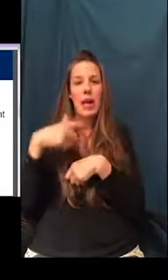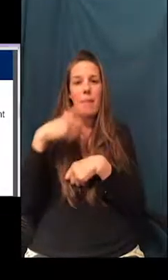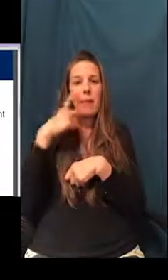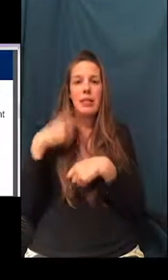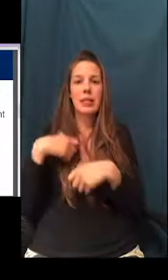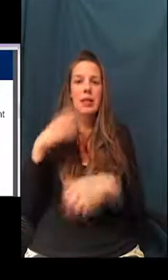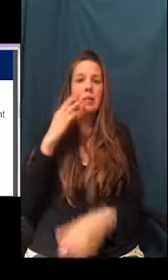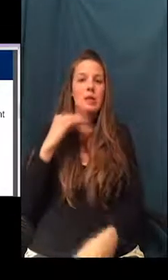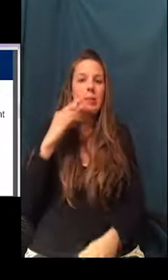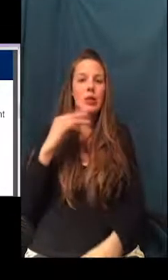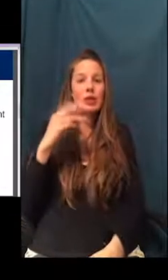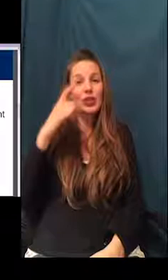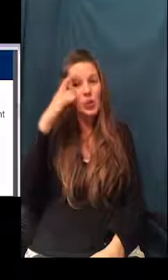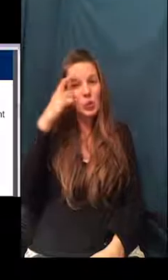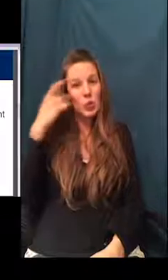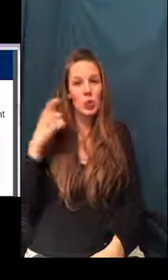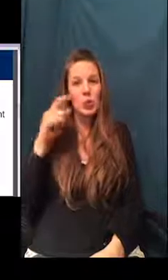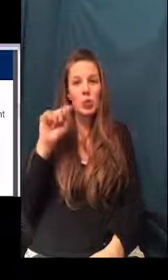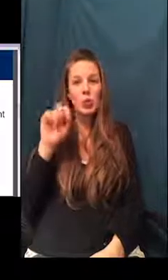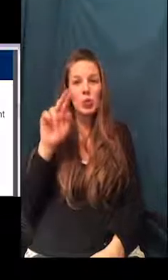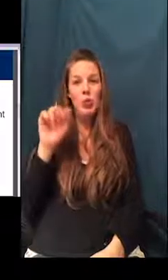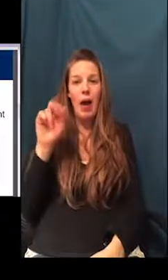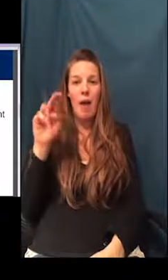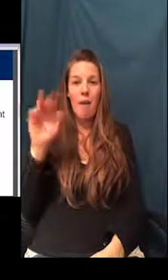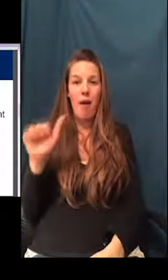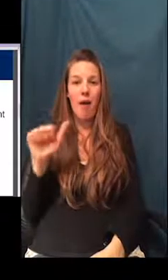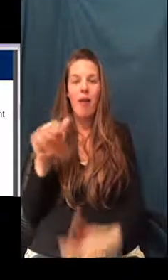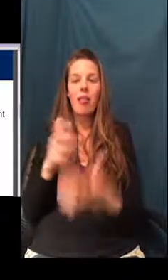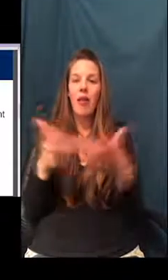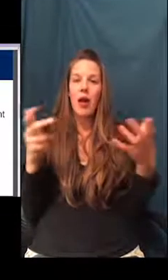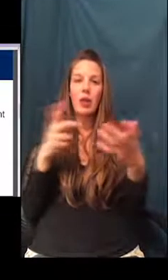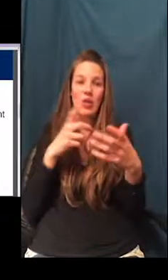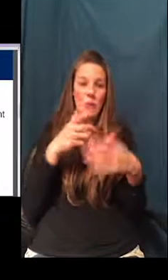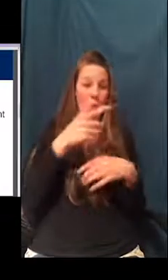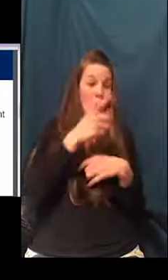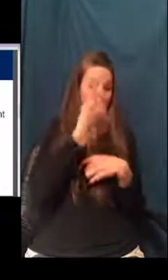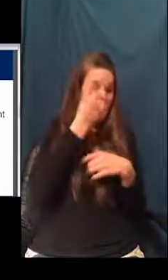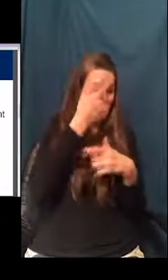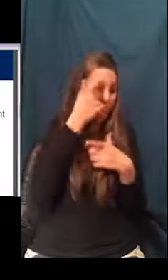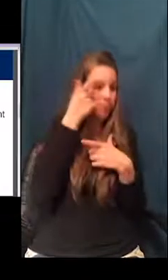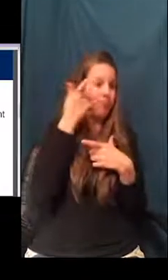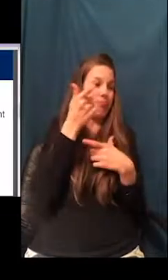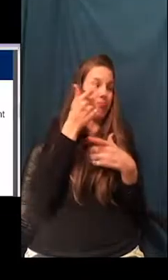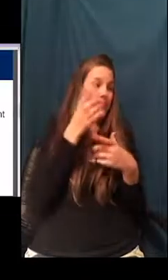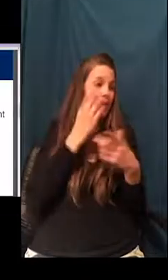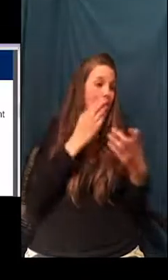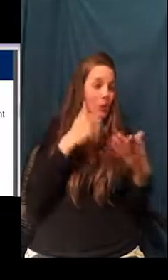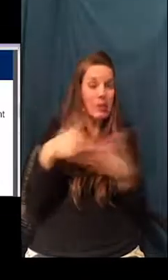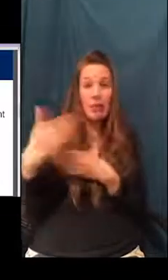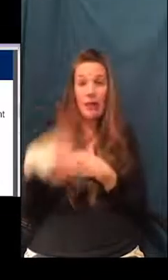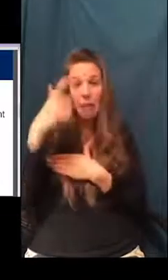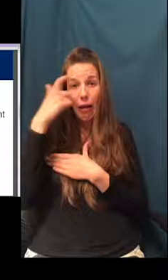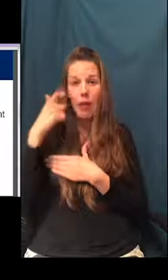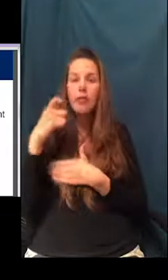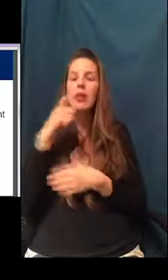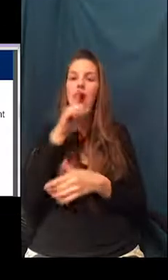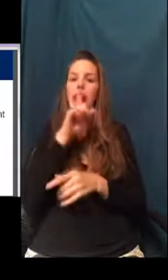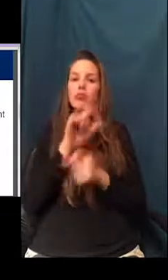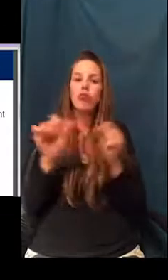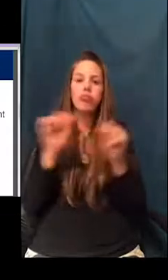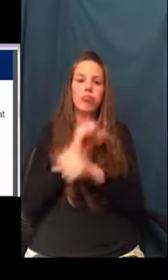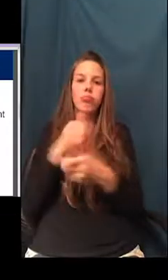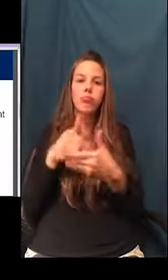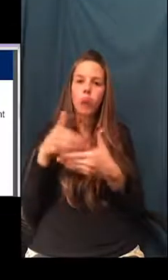because they experience trauma a lot, and they'll go from one traumatic experience to the next and not really